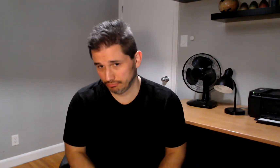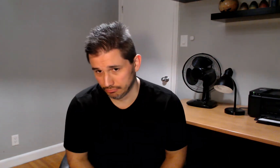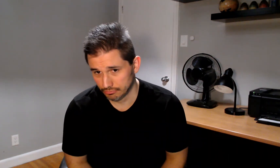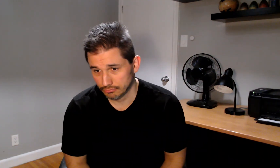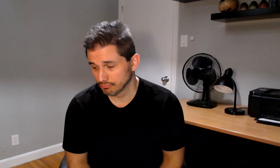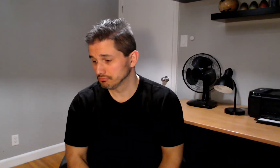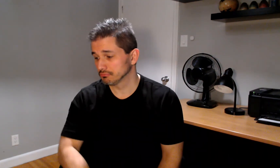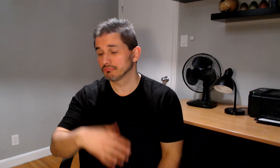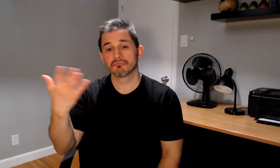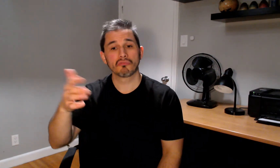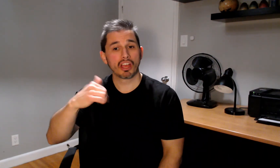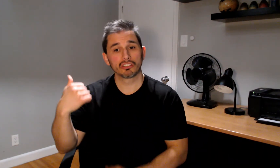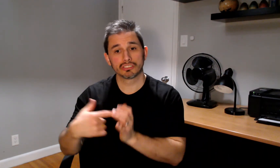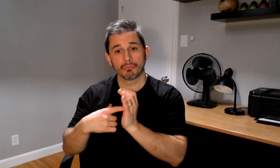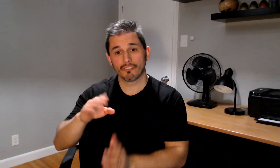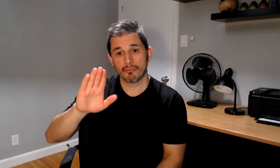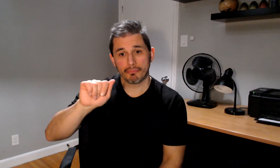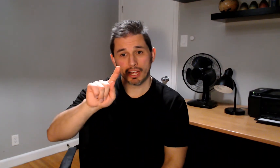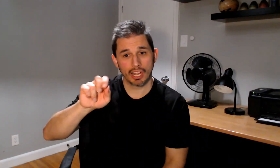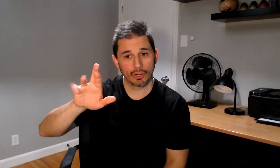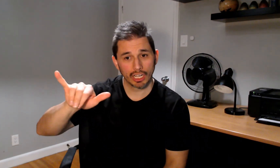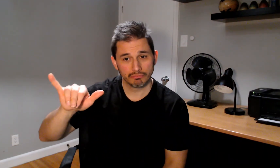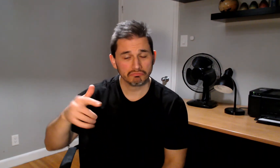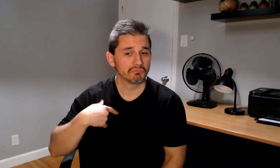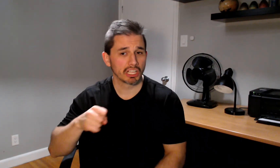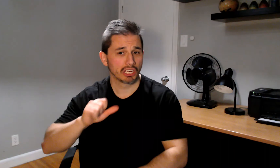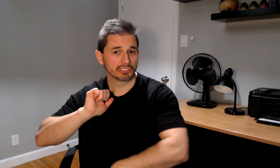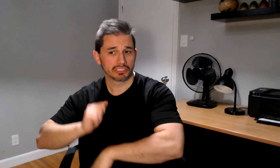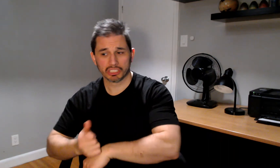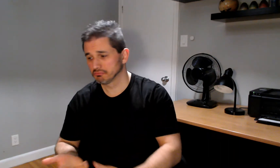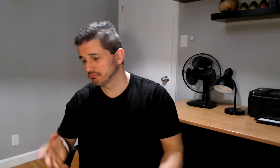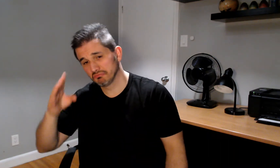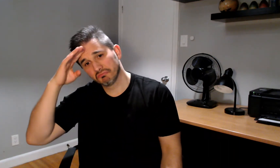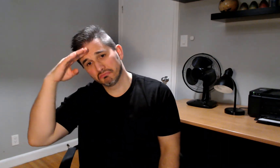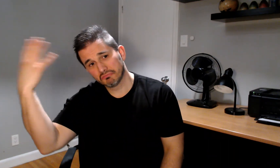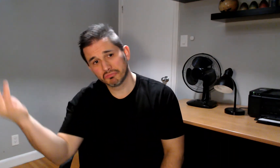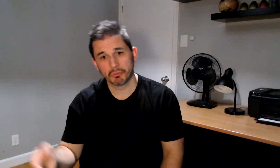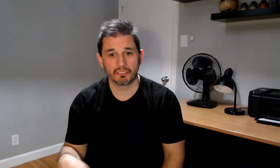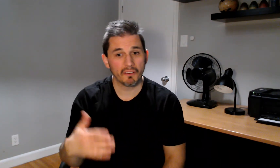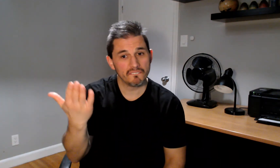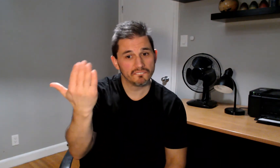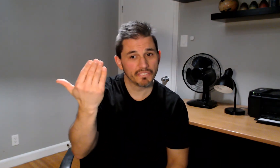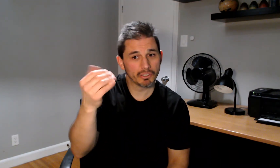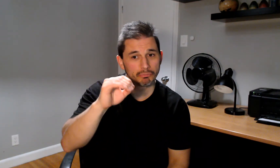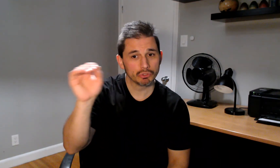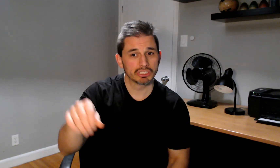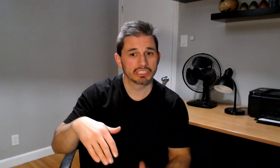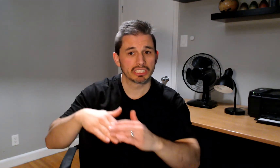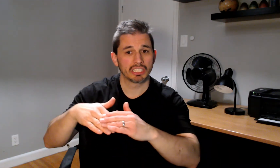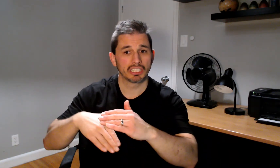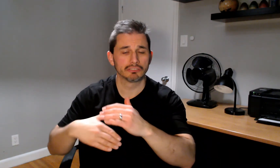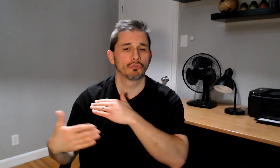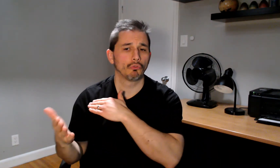Again, it's whatever you'd like. You can also set up for the battery level, whenever